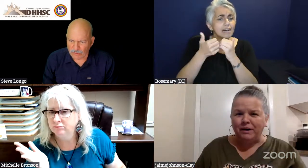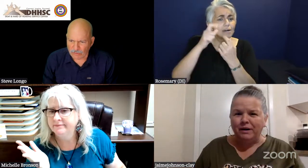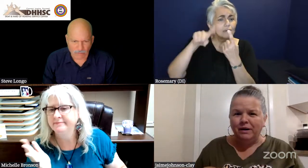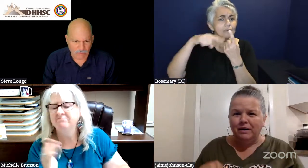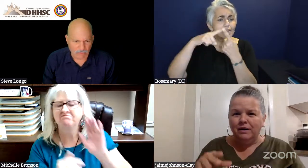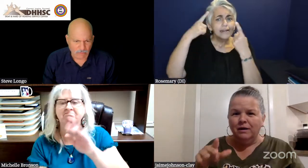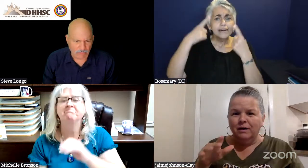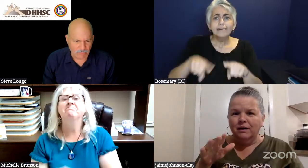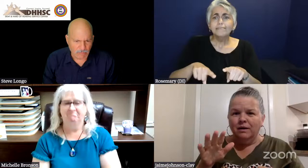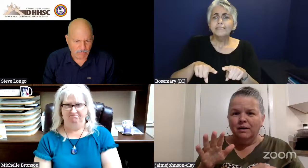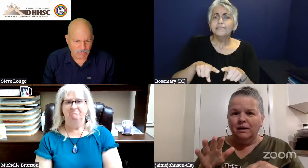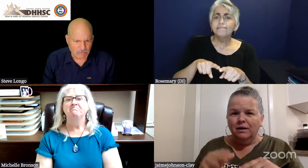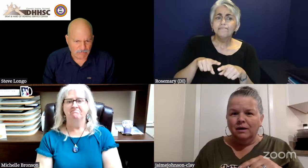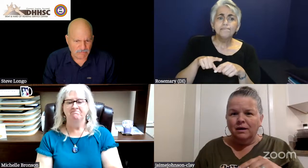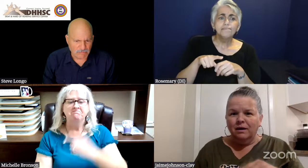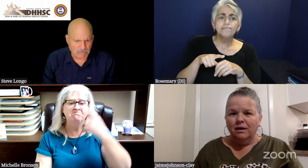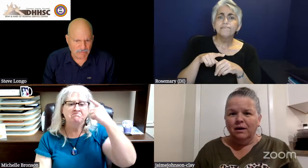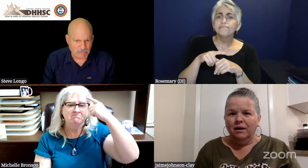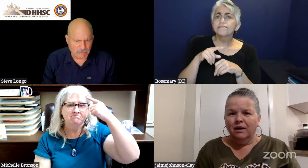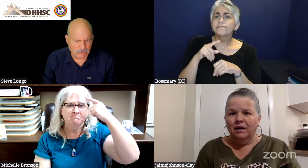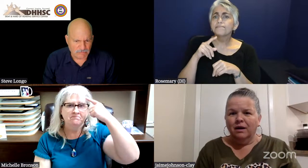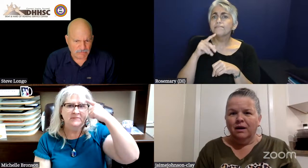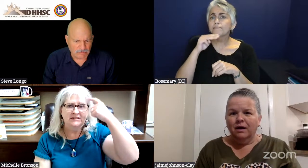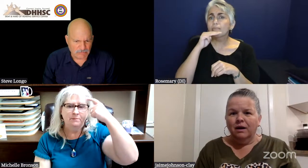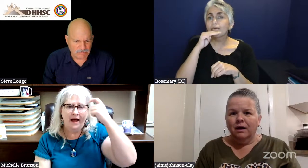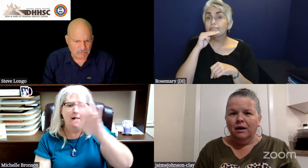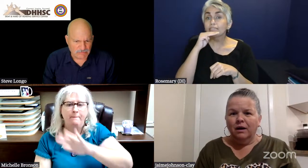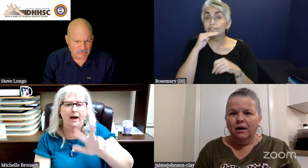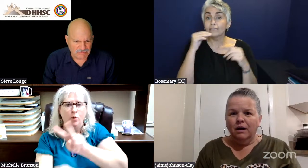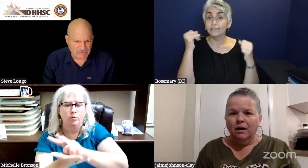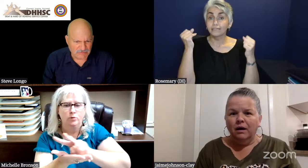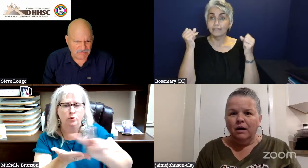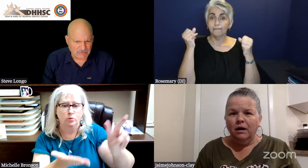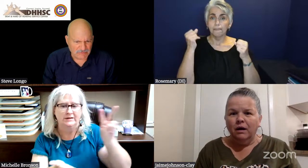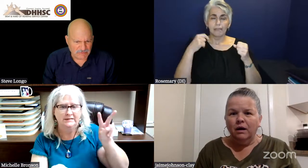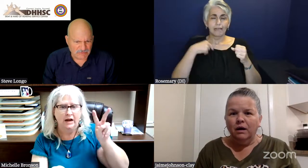what happened in terms of break-in? When did it happen? How did it happen?